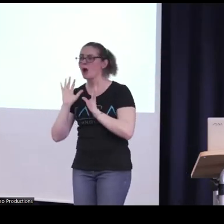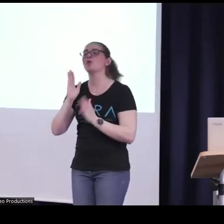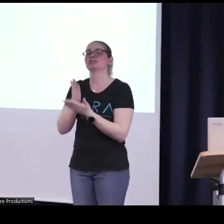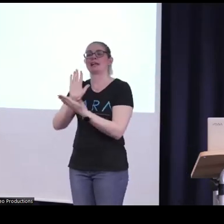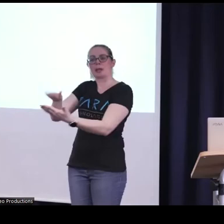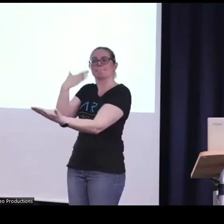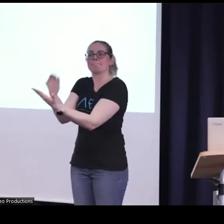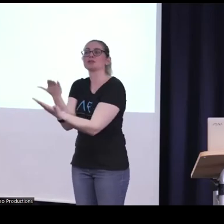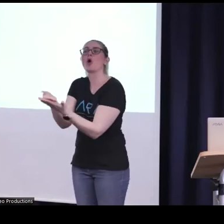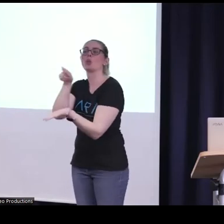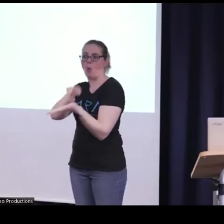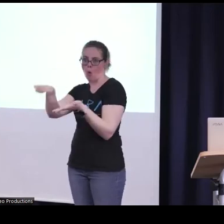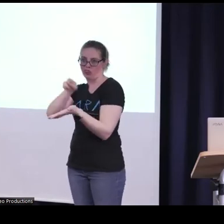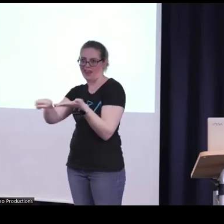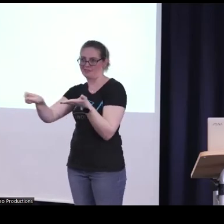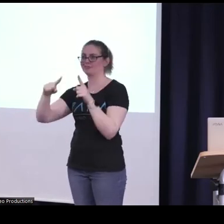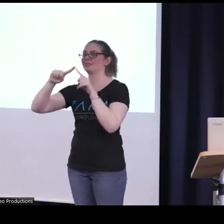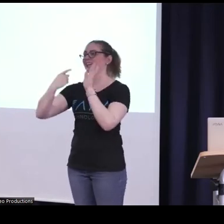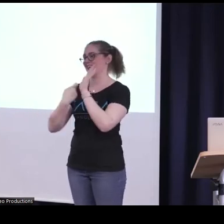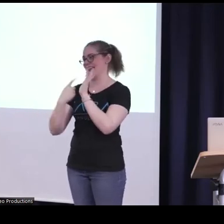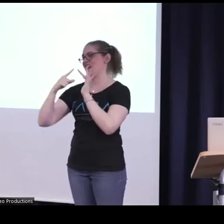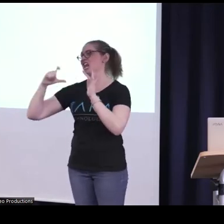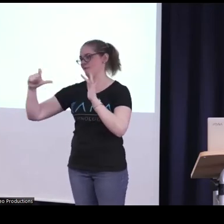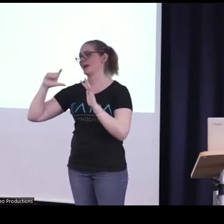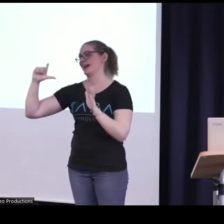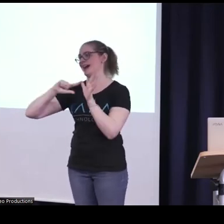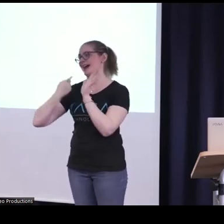So the appearance of the avatar was based on the author,